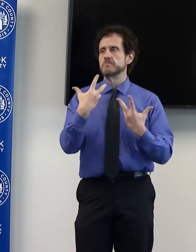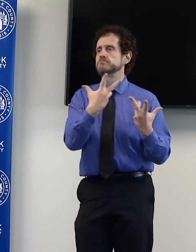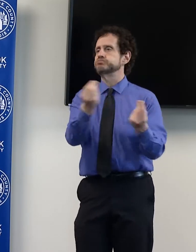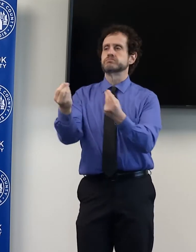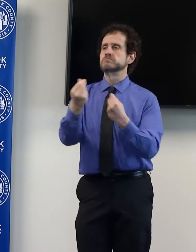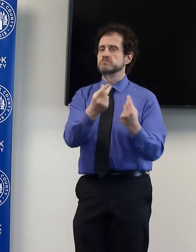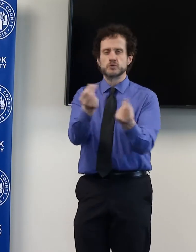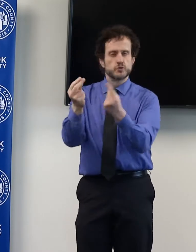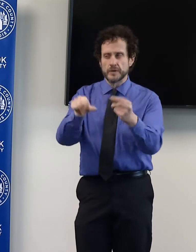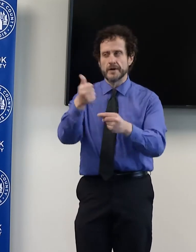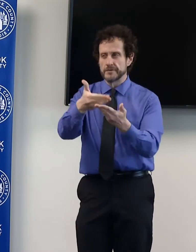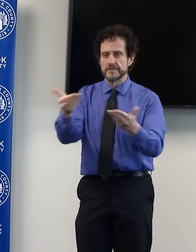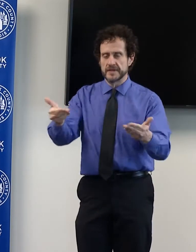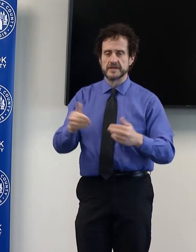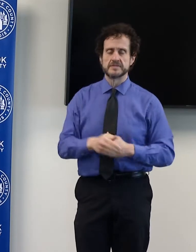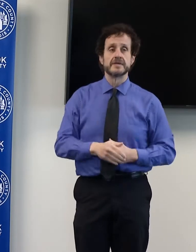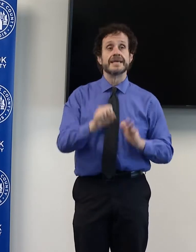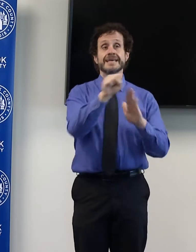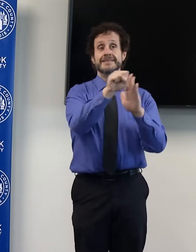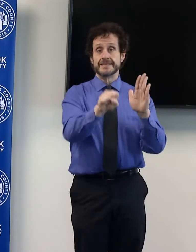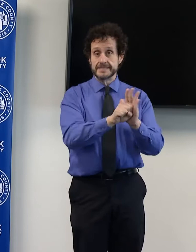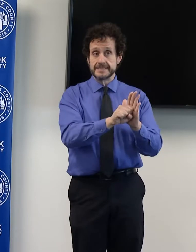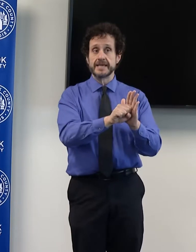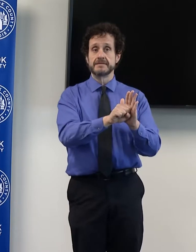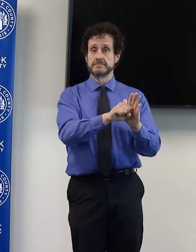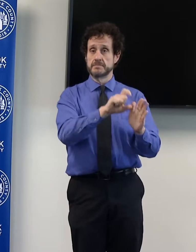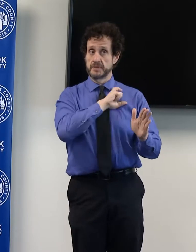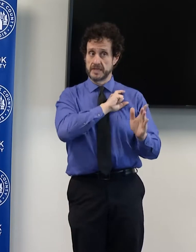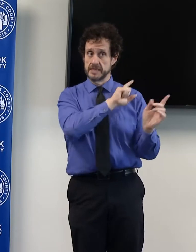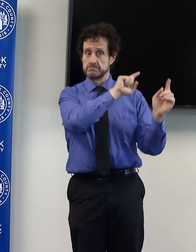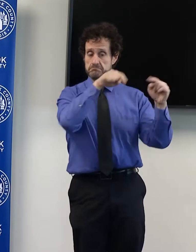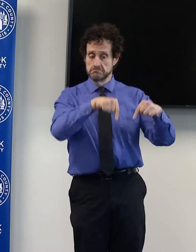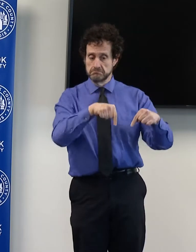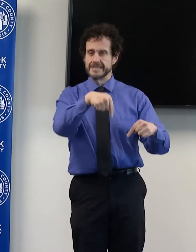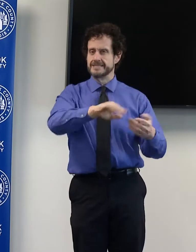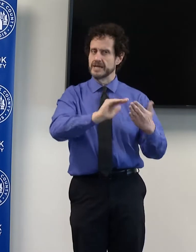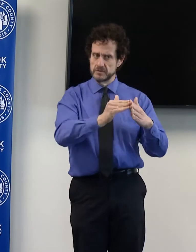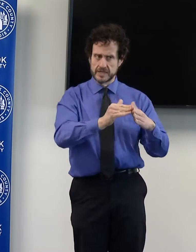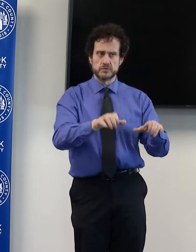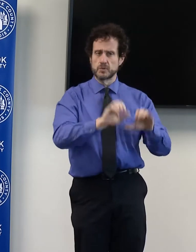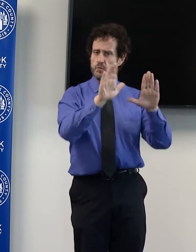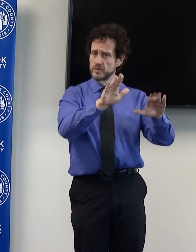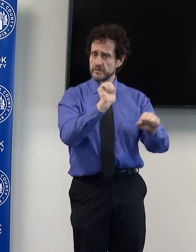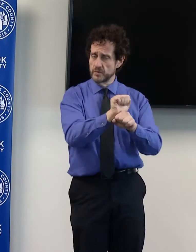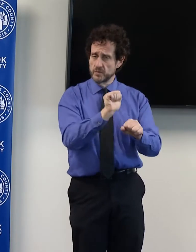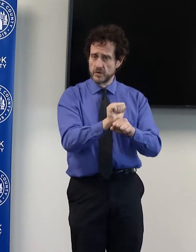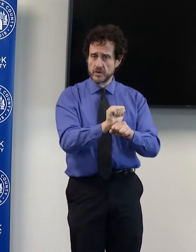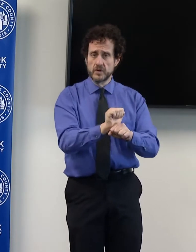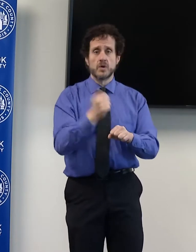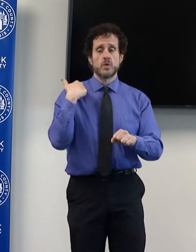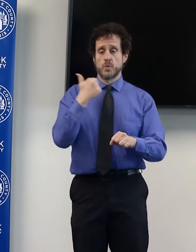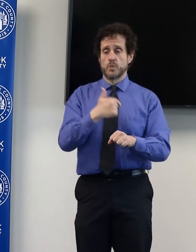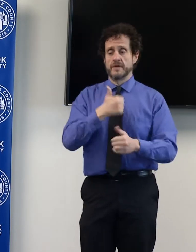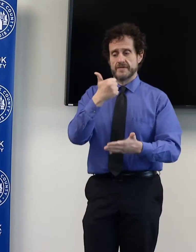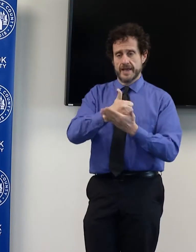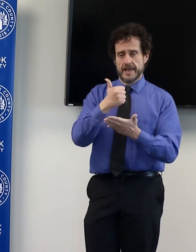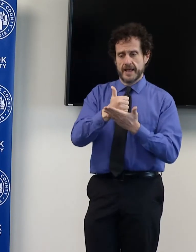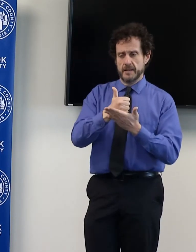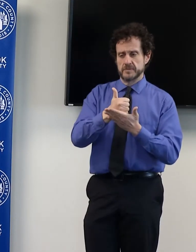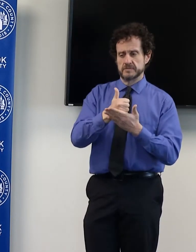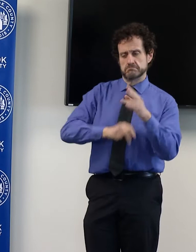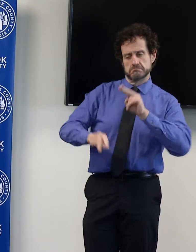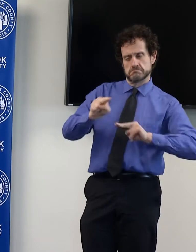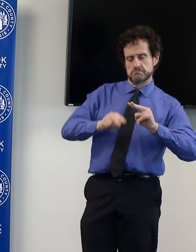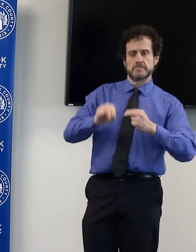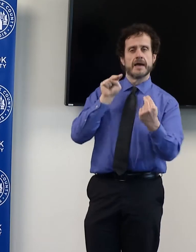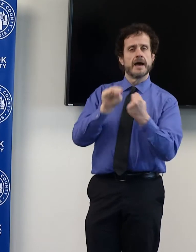do marvelous work in downtown area primarily. We've been doing a lot of work now, taking over highways and doing different things